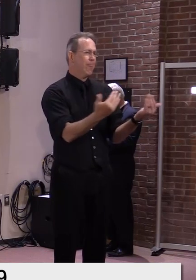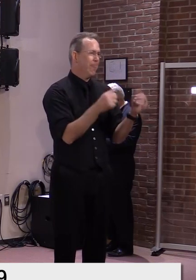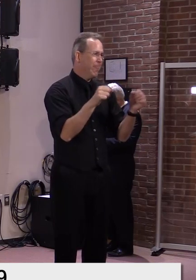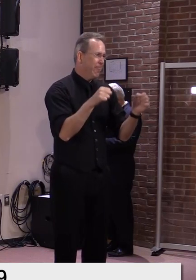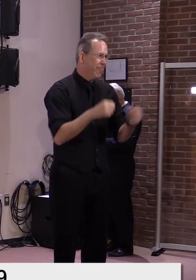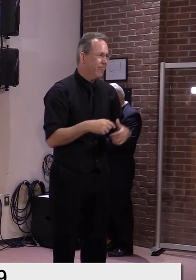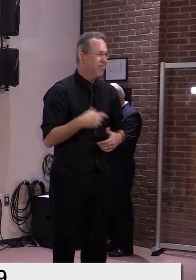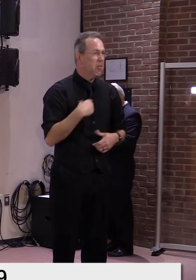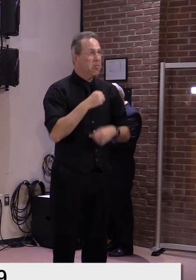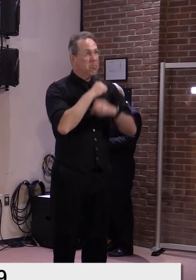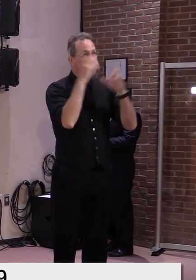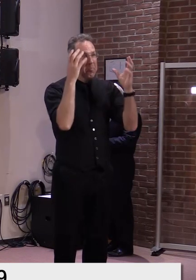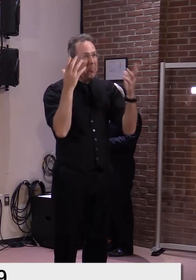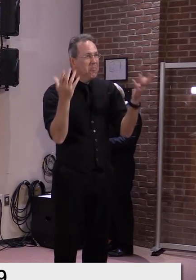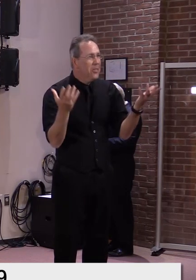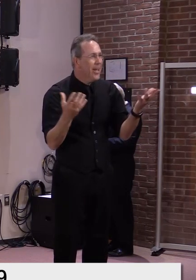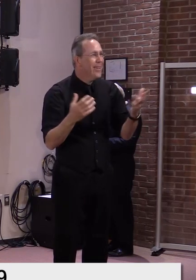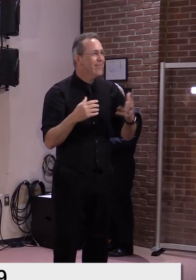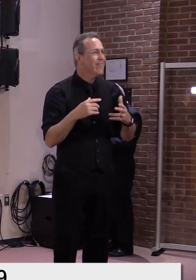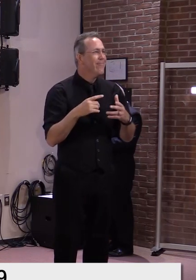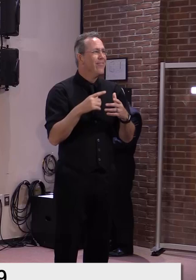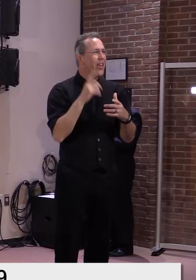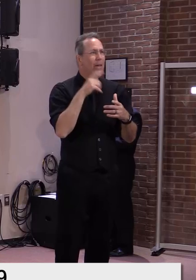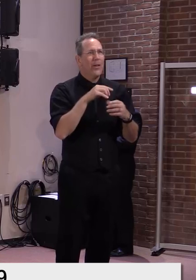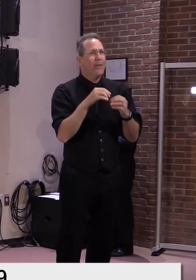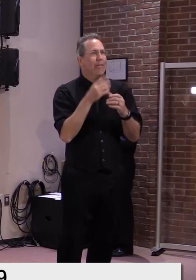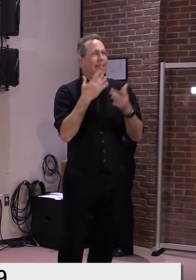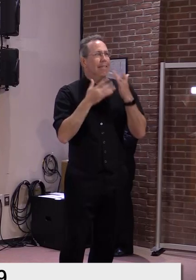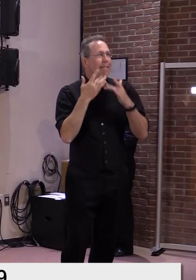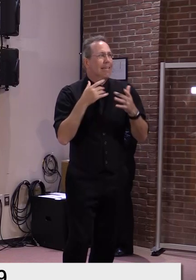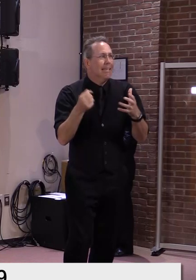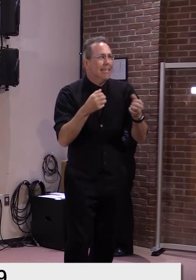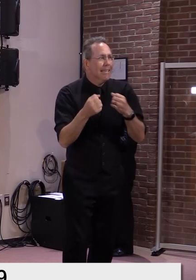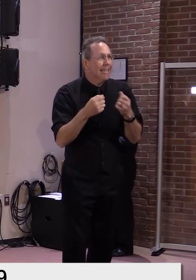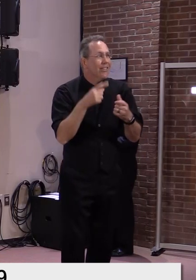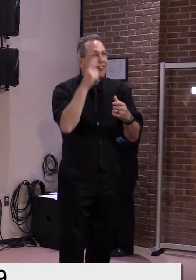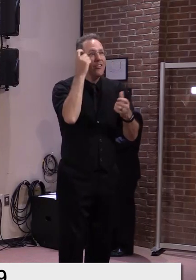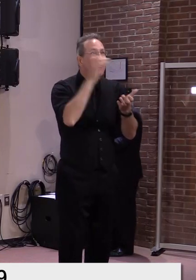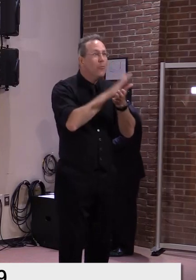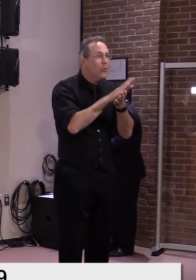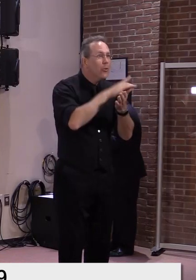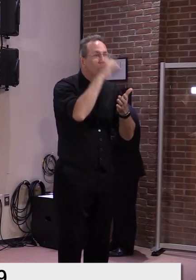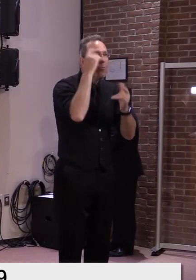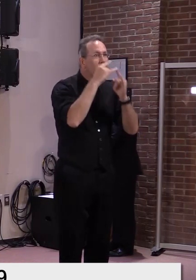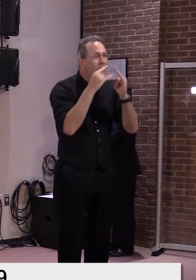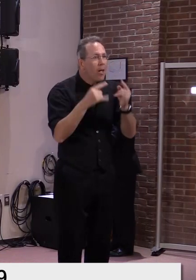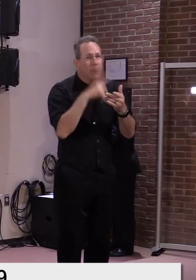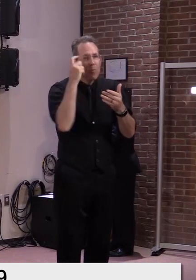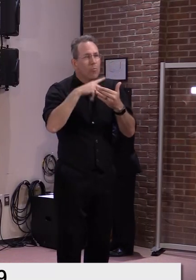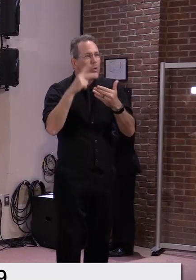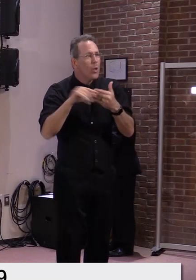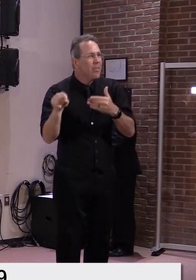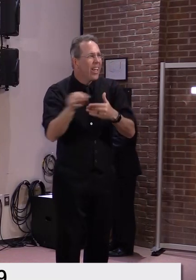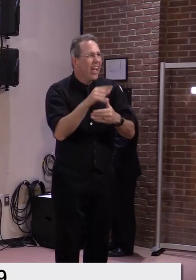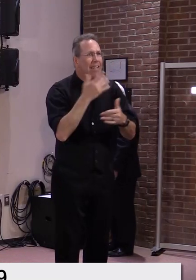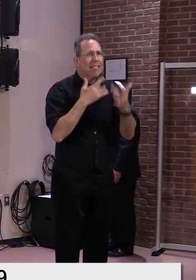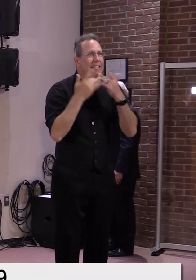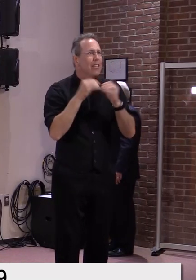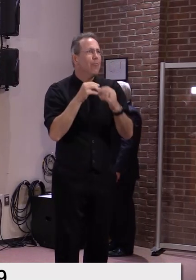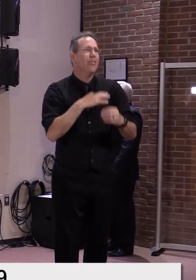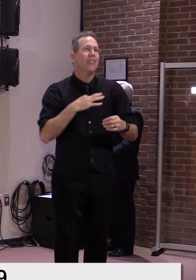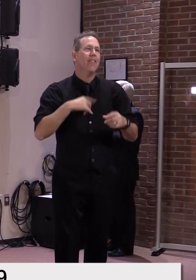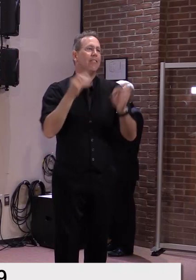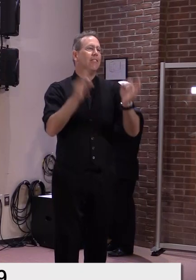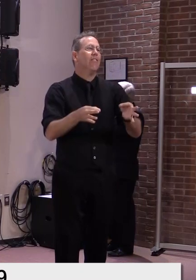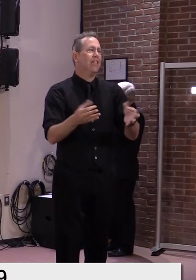of staffing throughout all sectors is, again, challenging for all of us. So